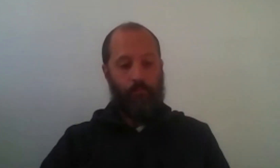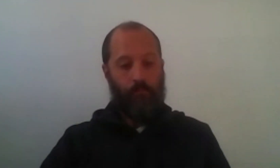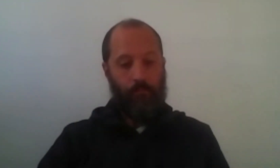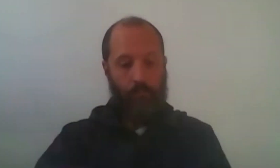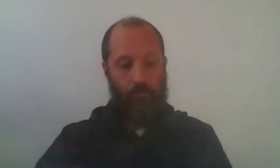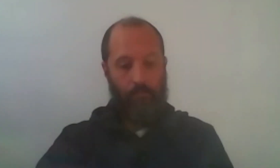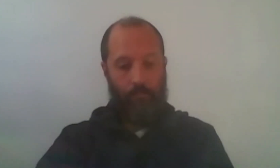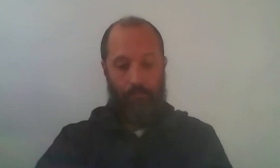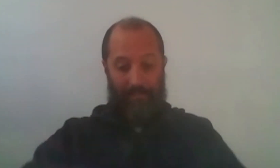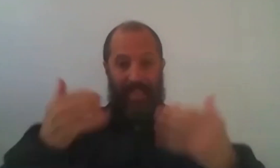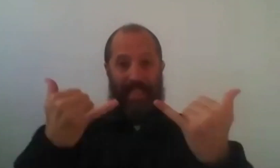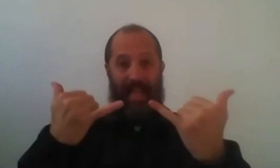accommodating.